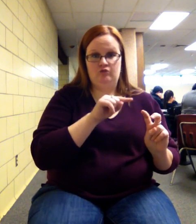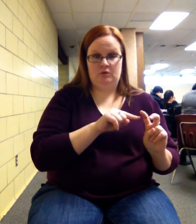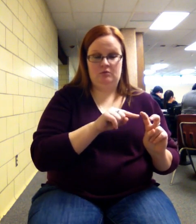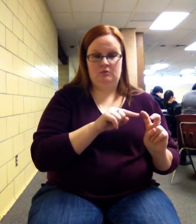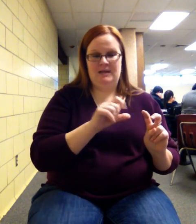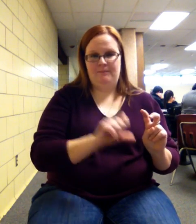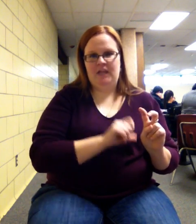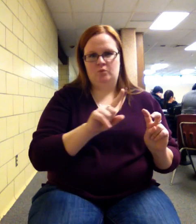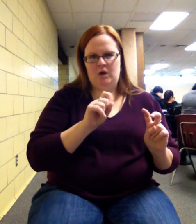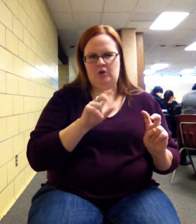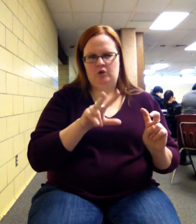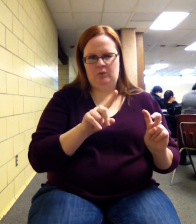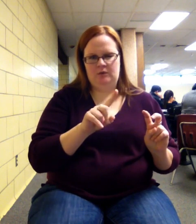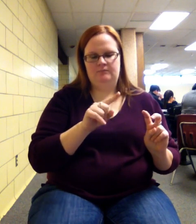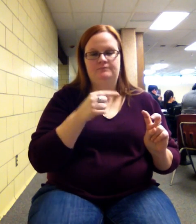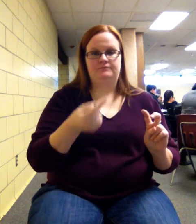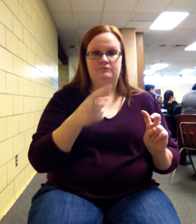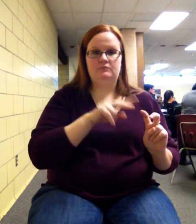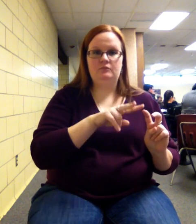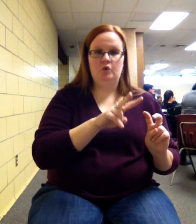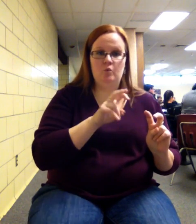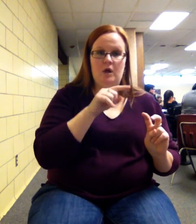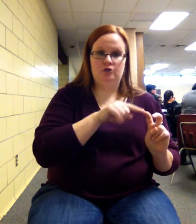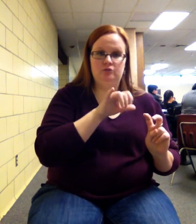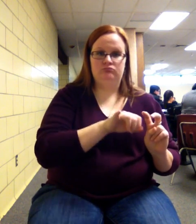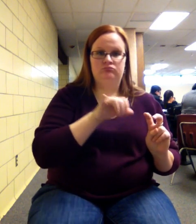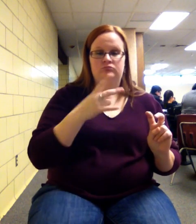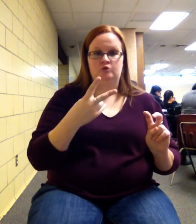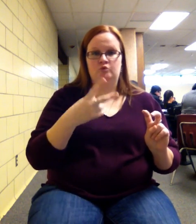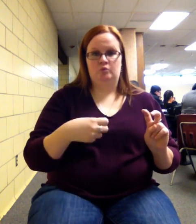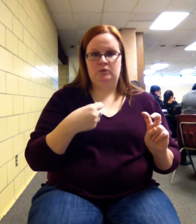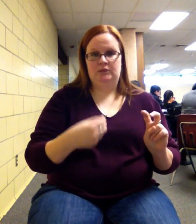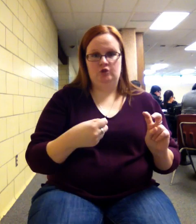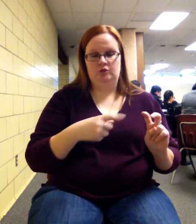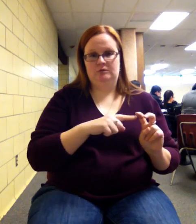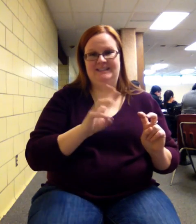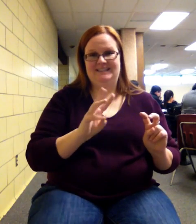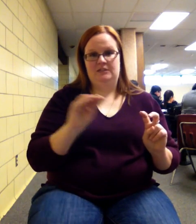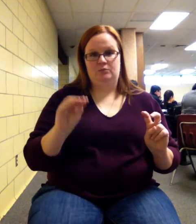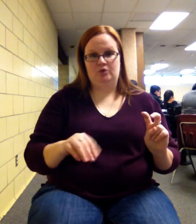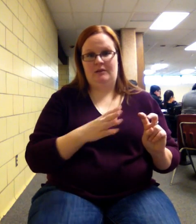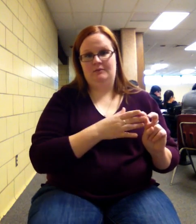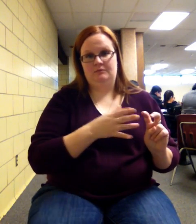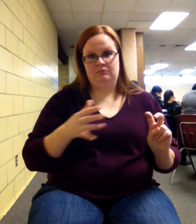131. They're pretending like that 200 stays invested for 2 periods at 6%, no